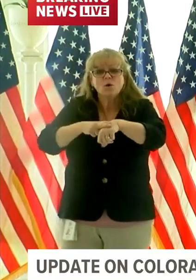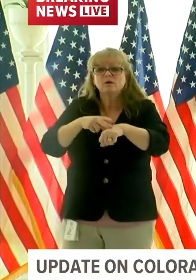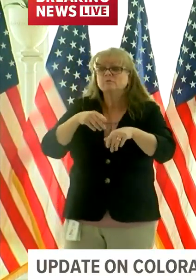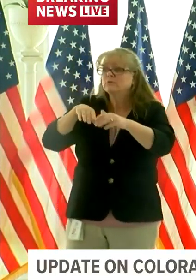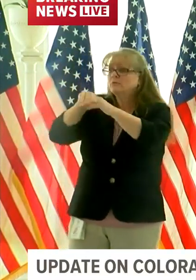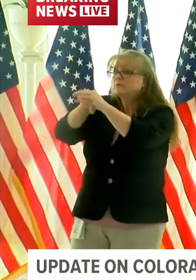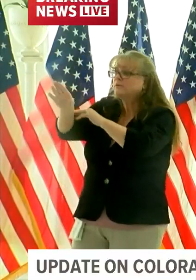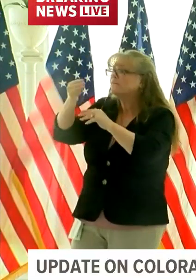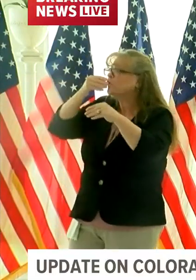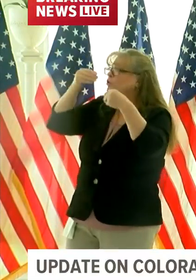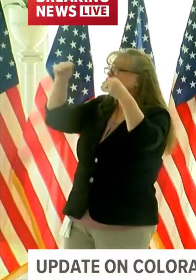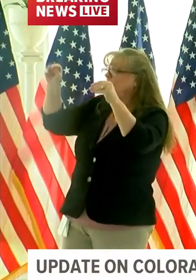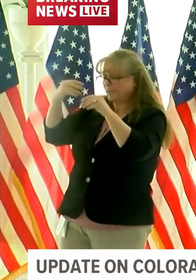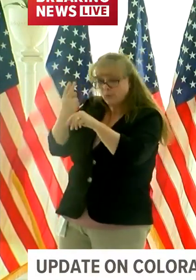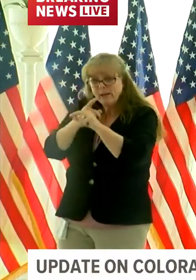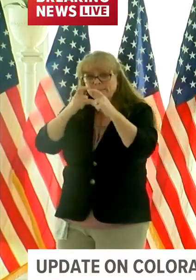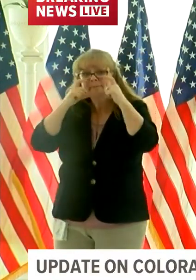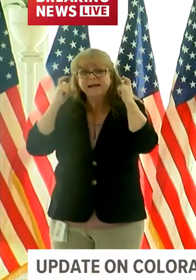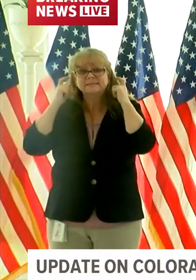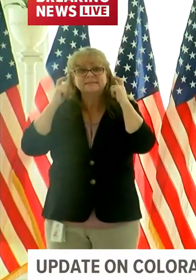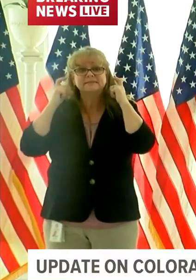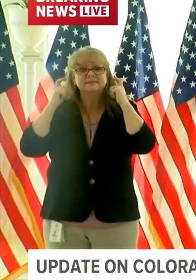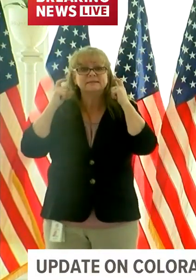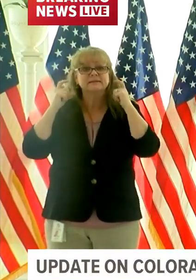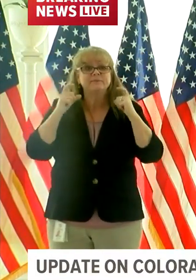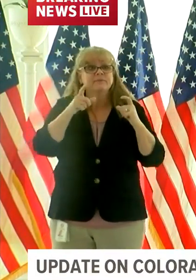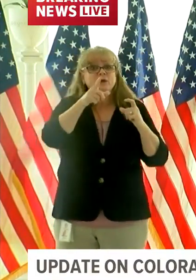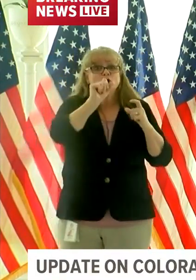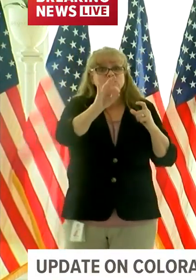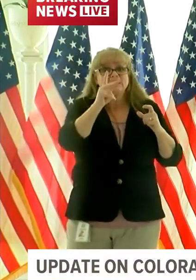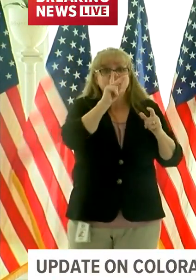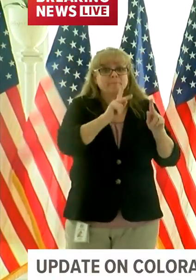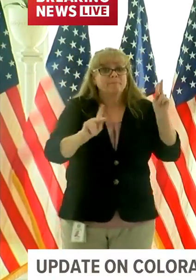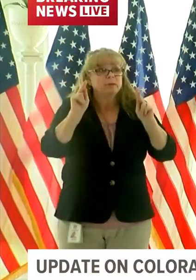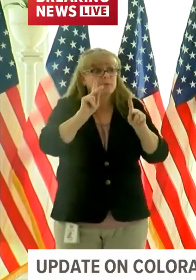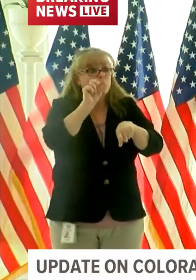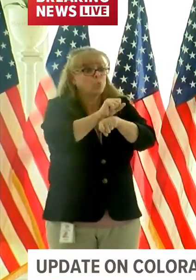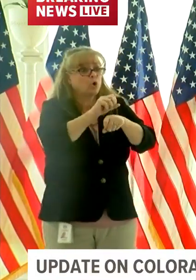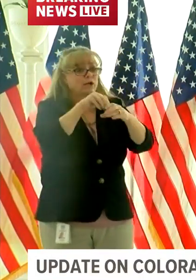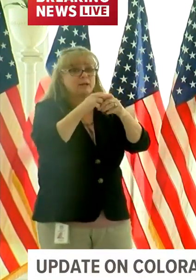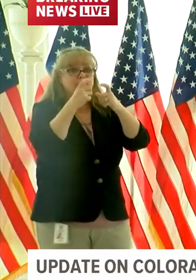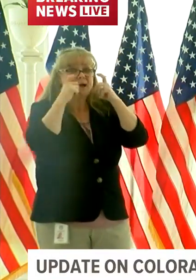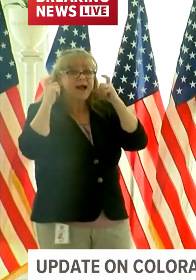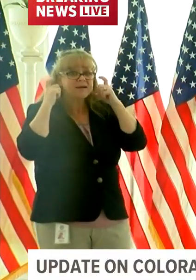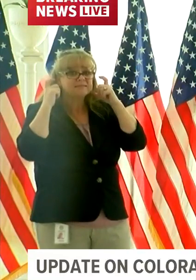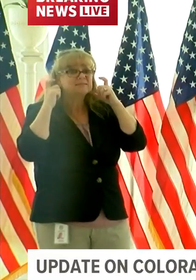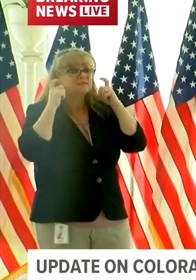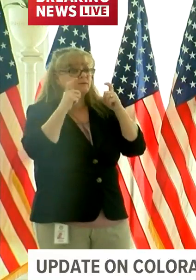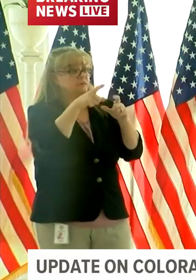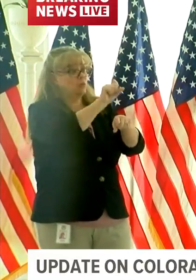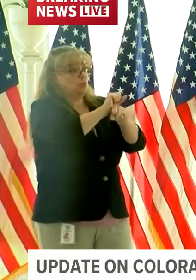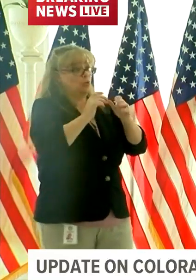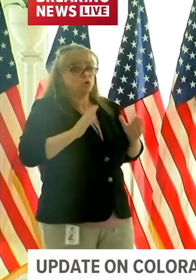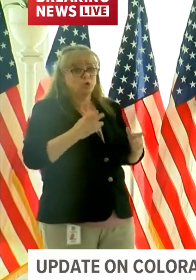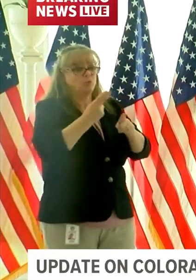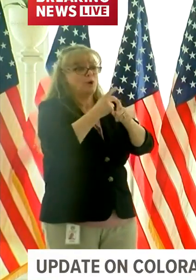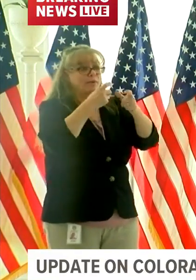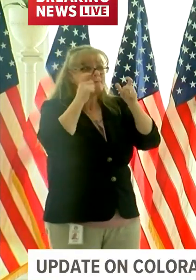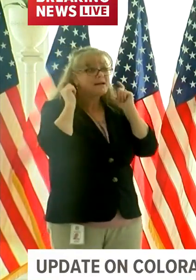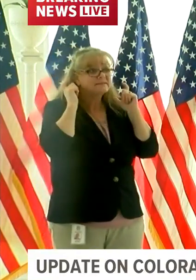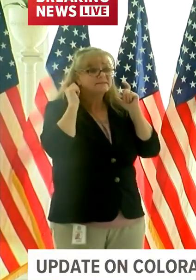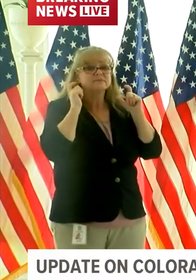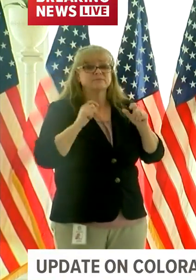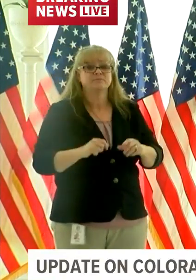confidence when those grocery workers are wearing masks. And when I say wearing masks, it doesn't just mean